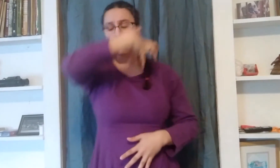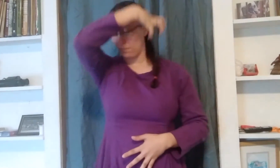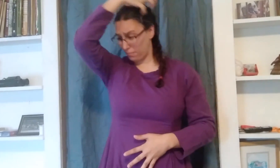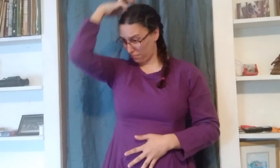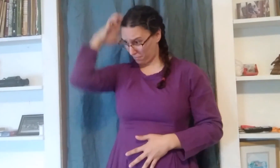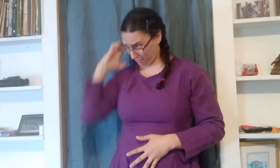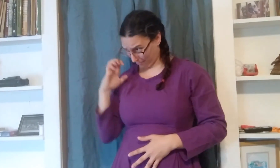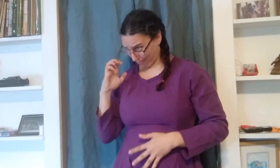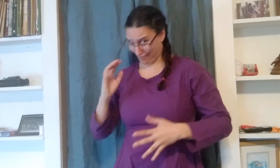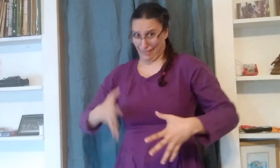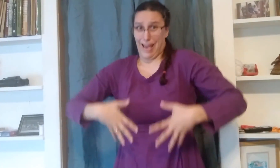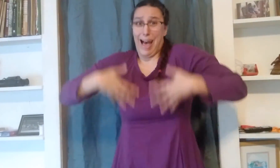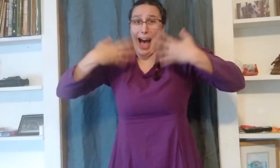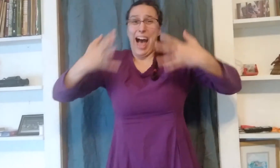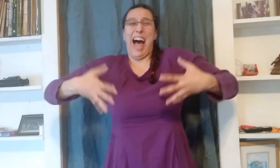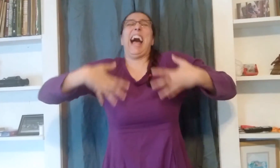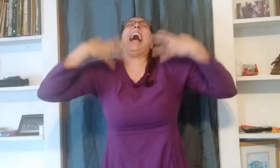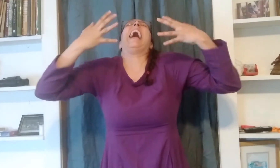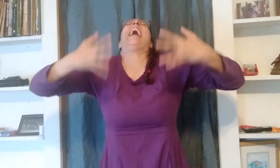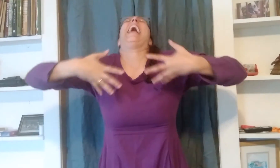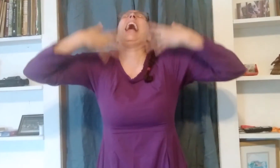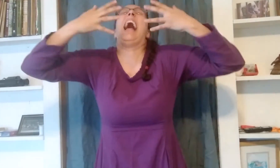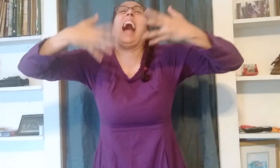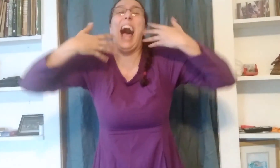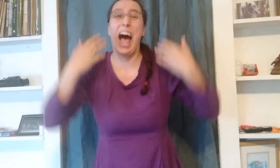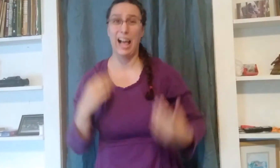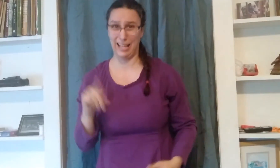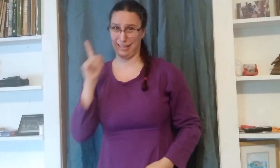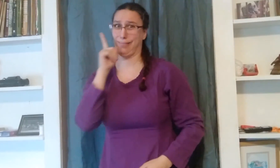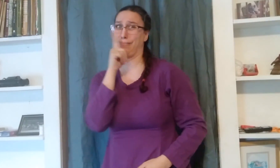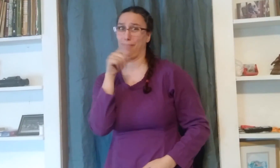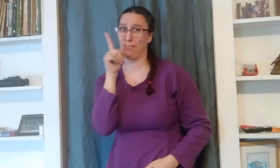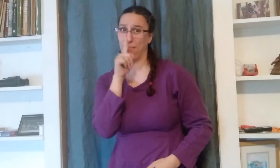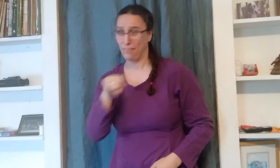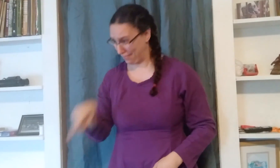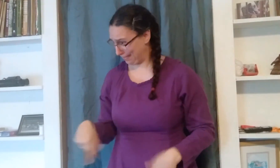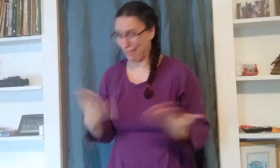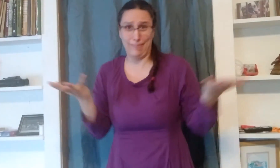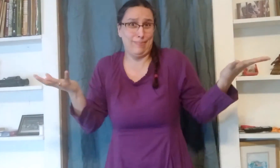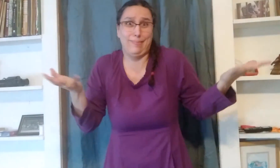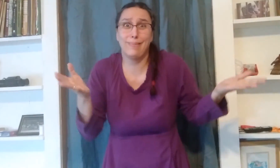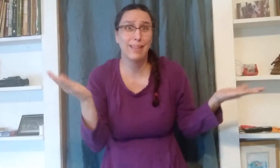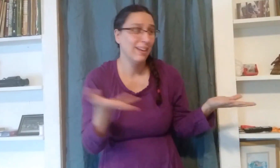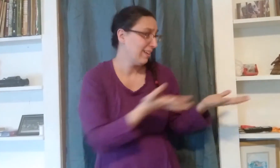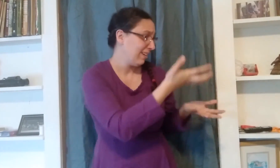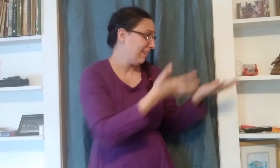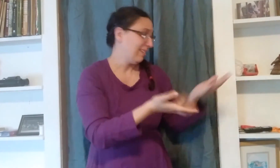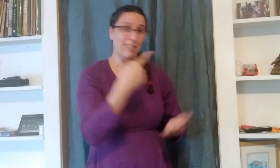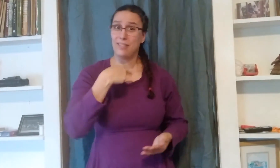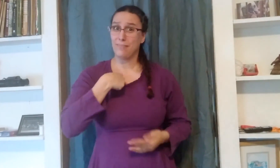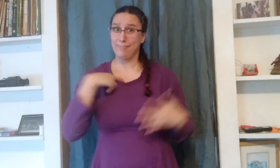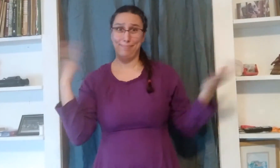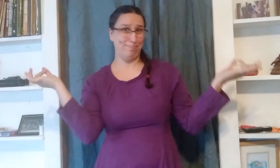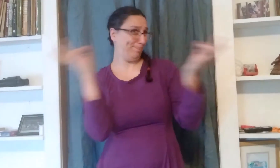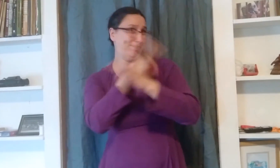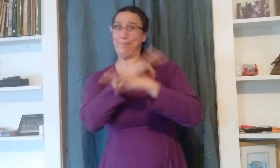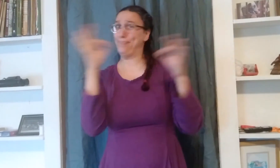this thought highly amusing. After all, what service was there that a tiny mouse could possibly provide